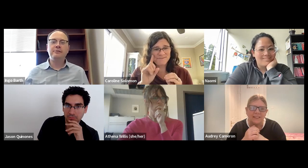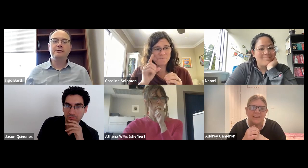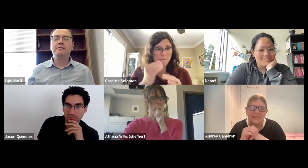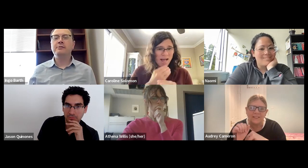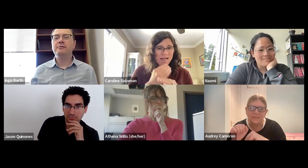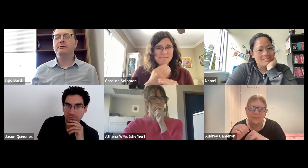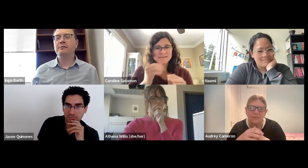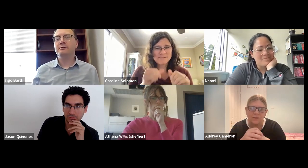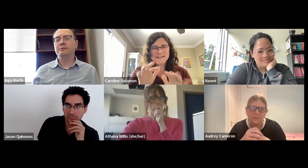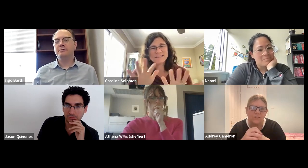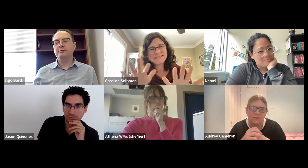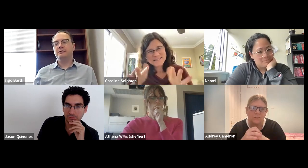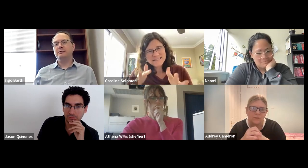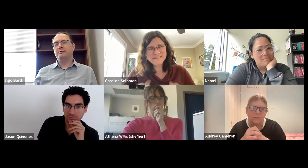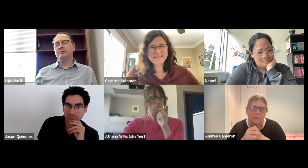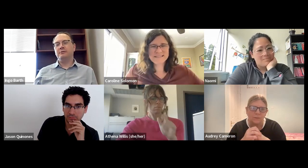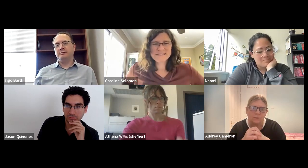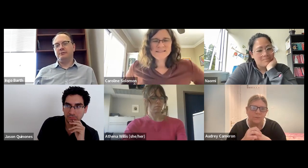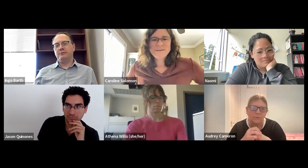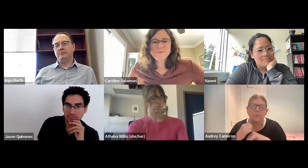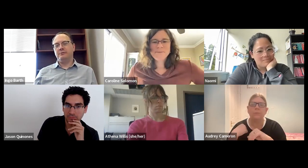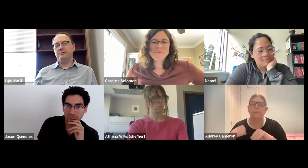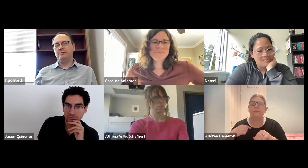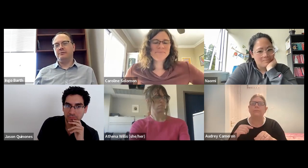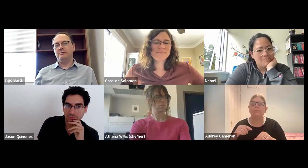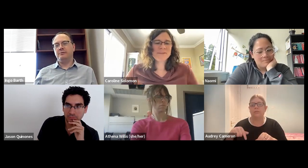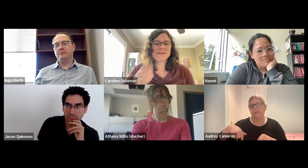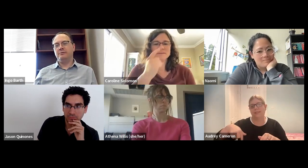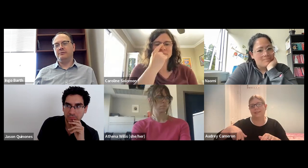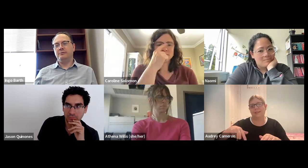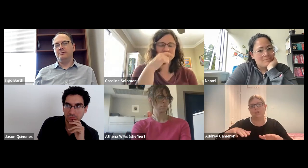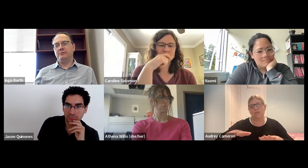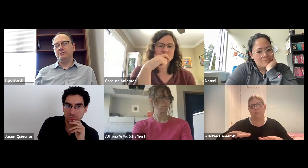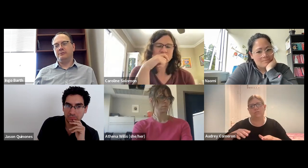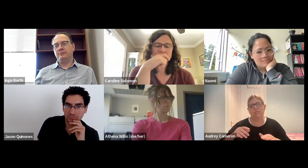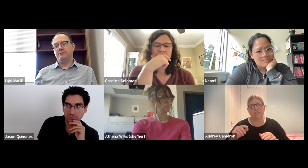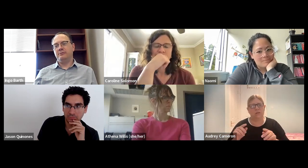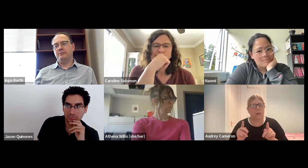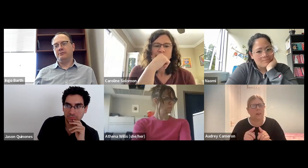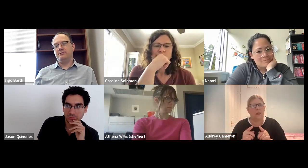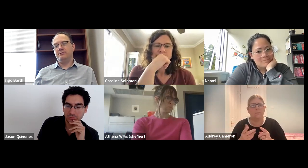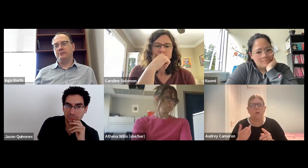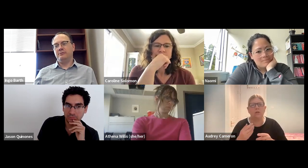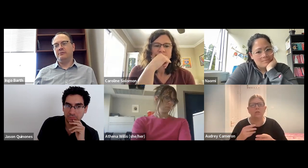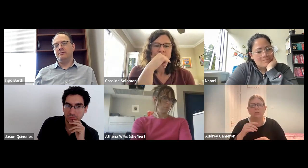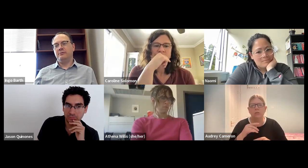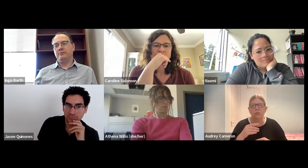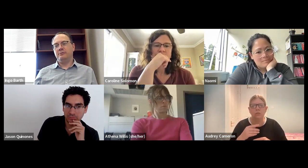but really we're a very small percent. The people who do math and whatnot are a very small percentage of people who do STEM. So here it's